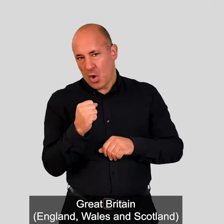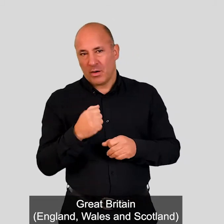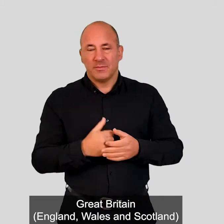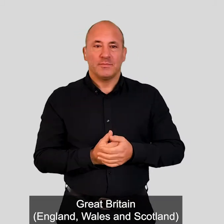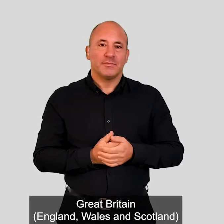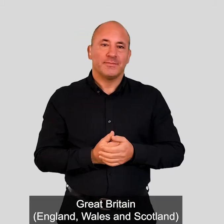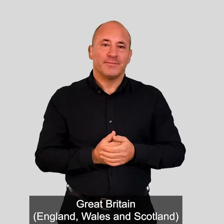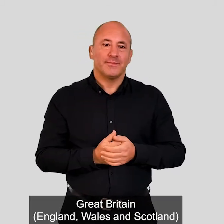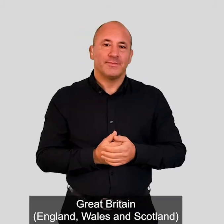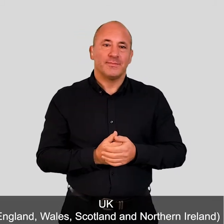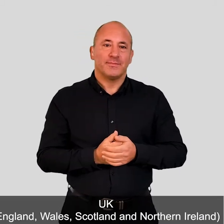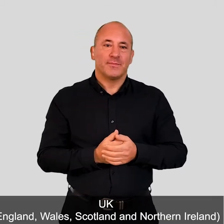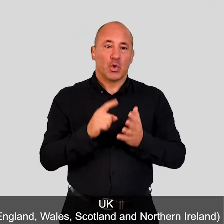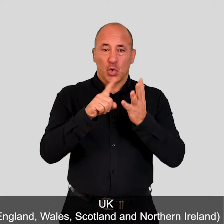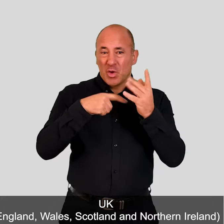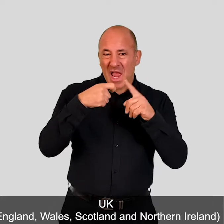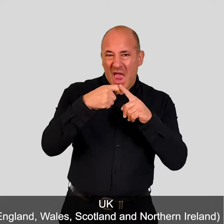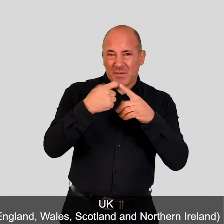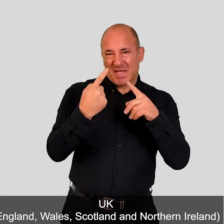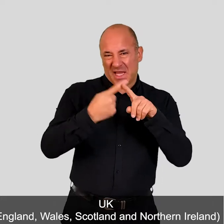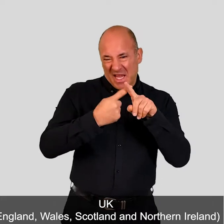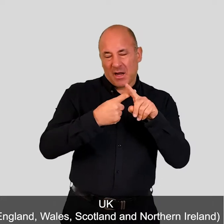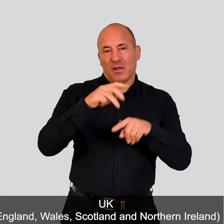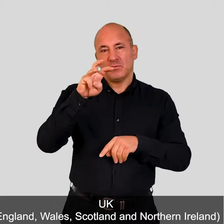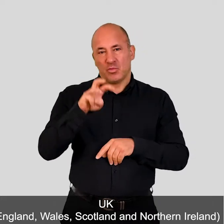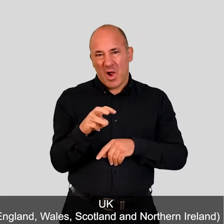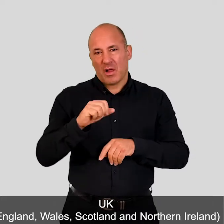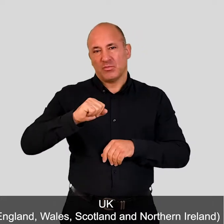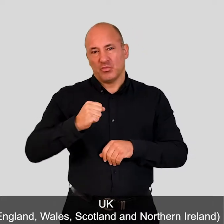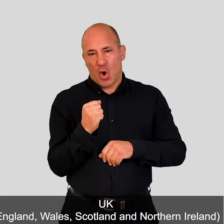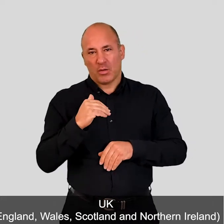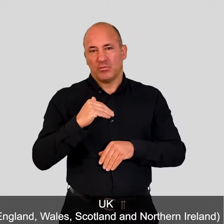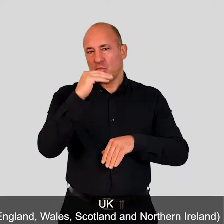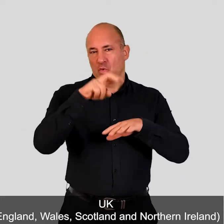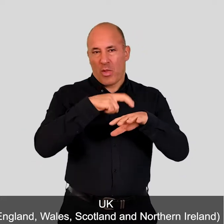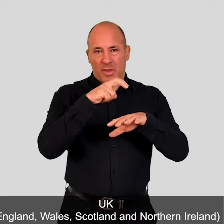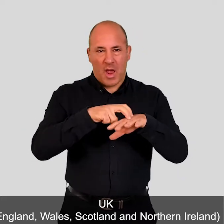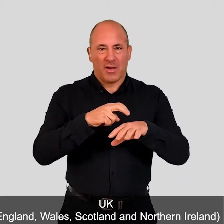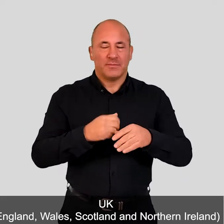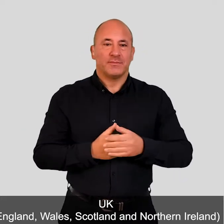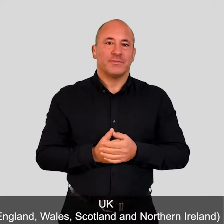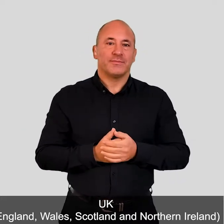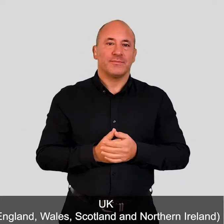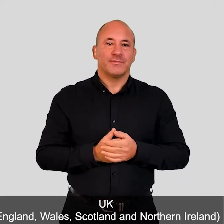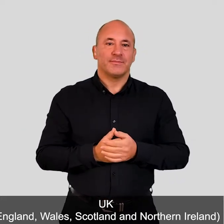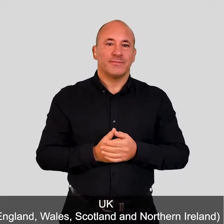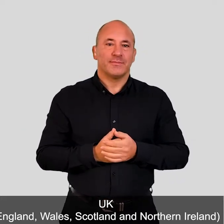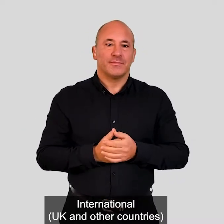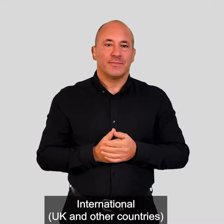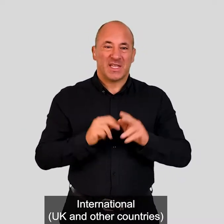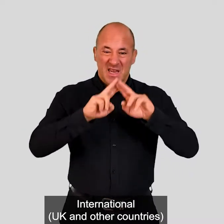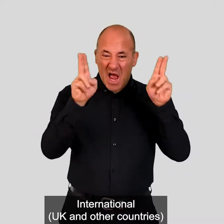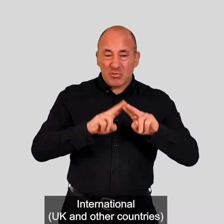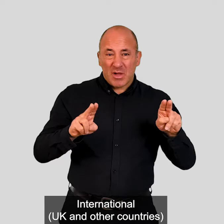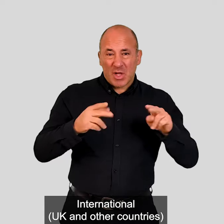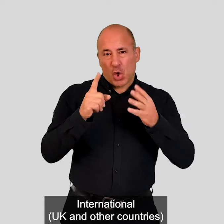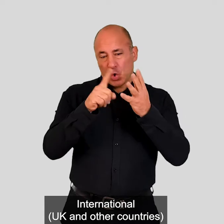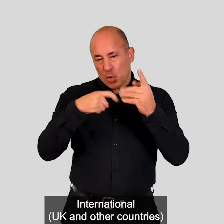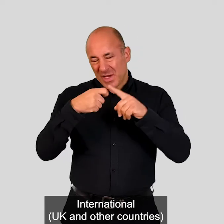Scotland, UK, England, Wales, Scotland and Northern Ireland, international,